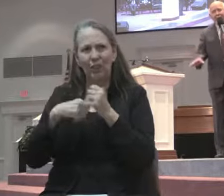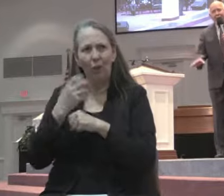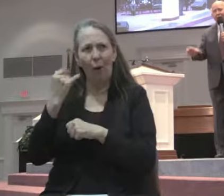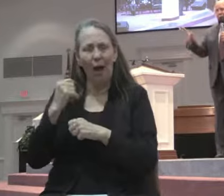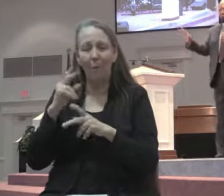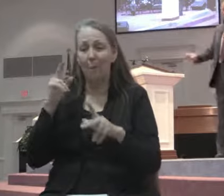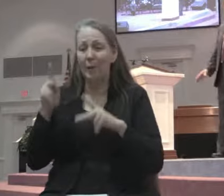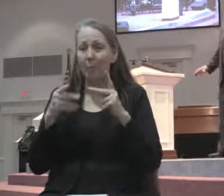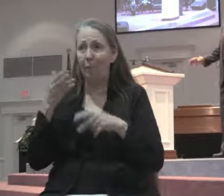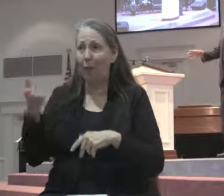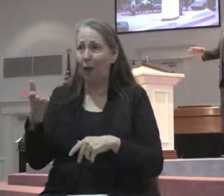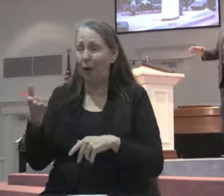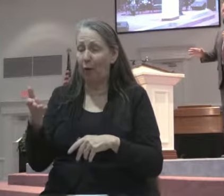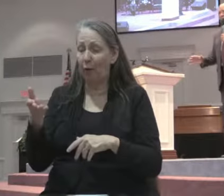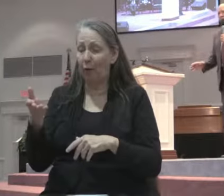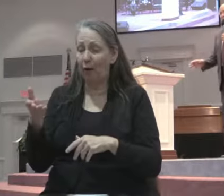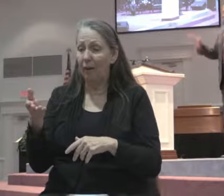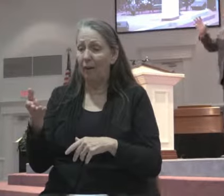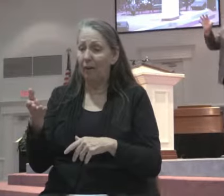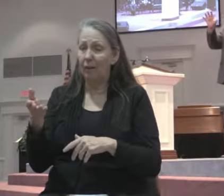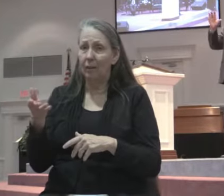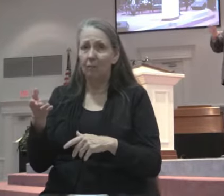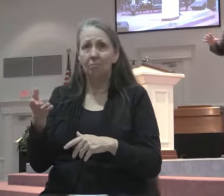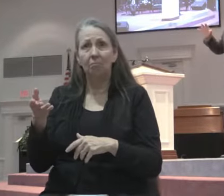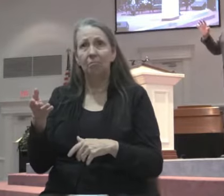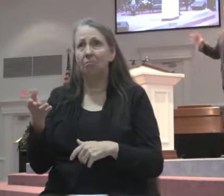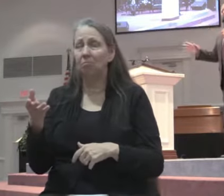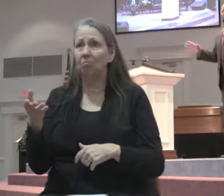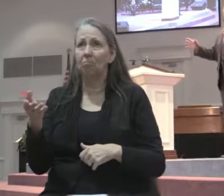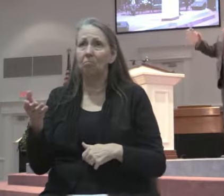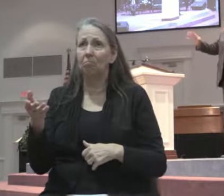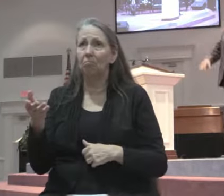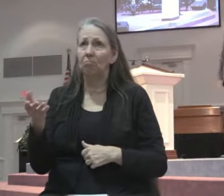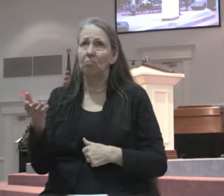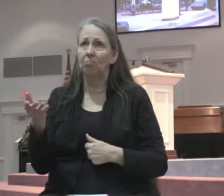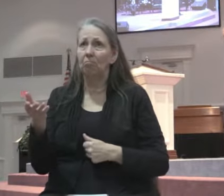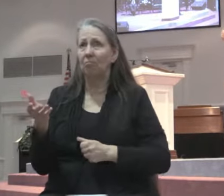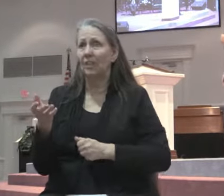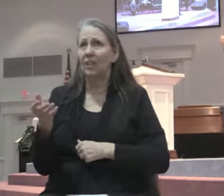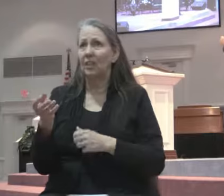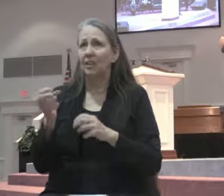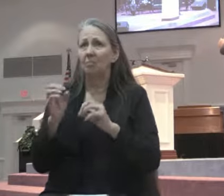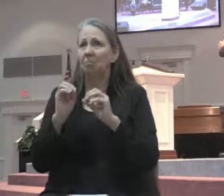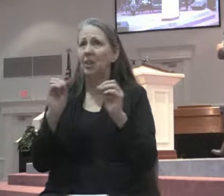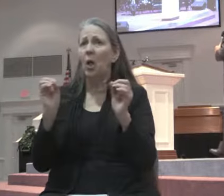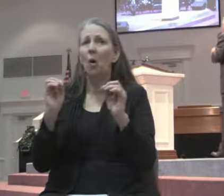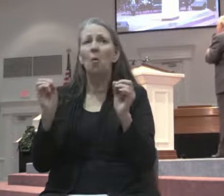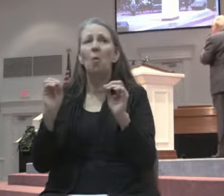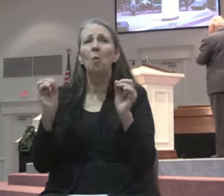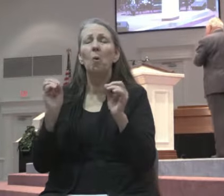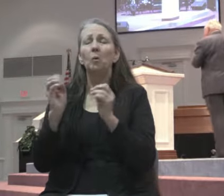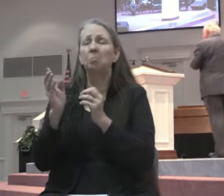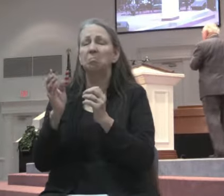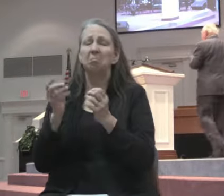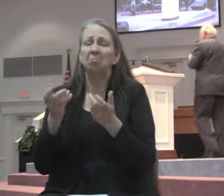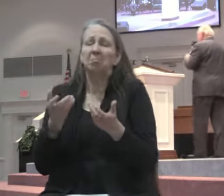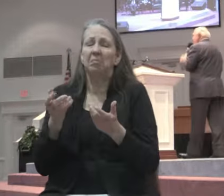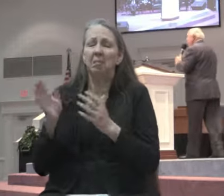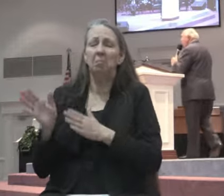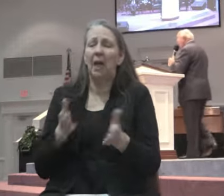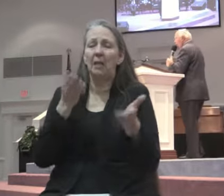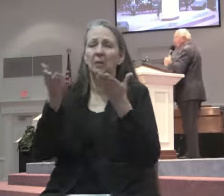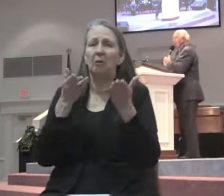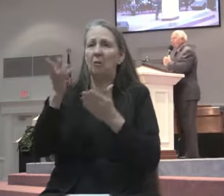there were people there when he went there that never, they never had any intention of living for God